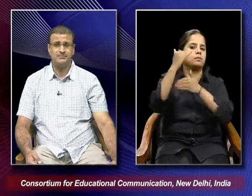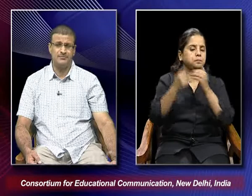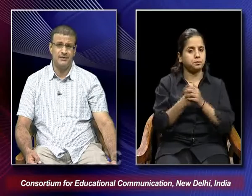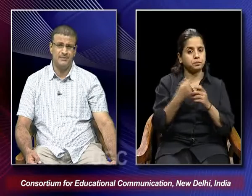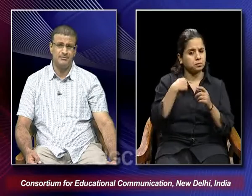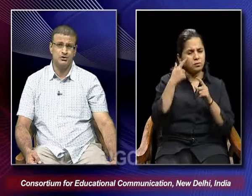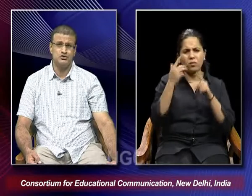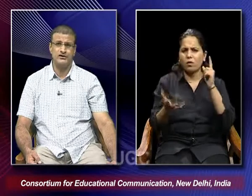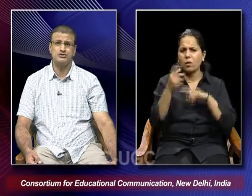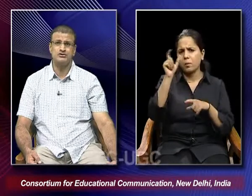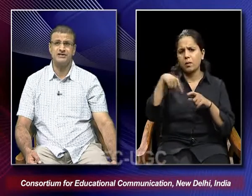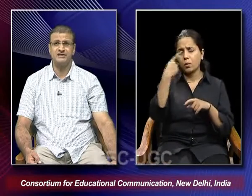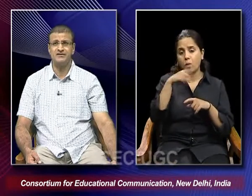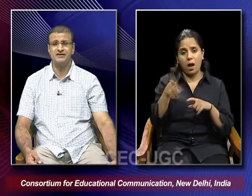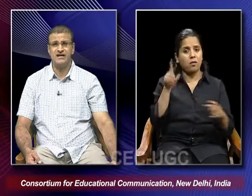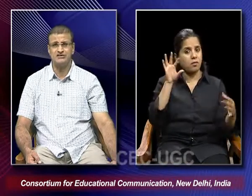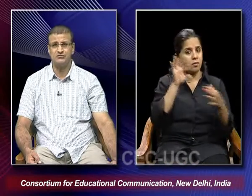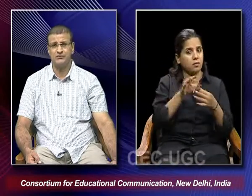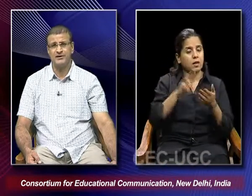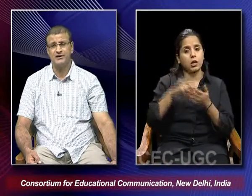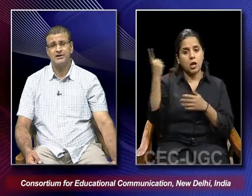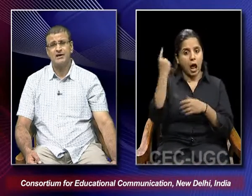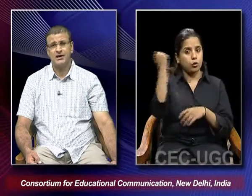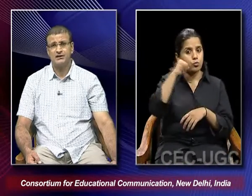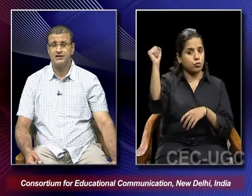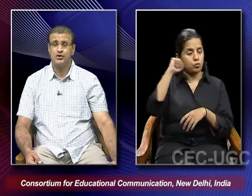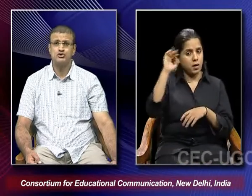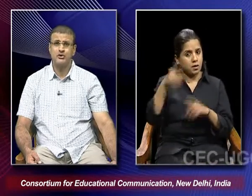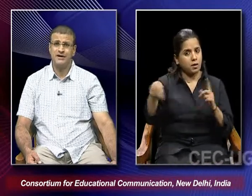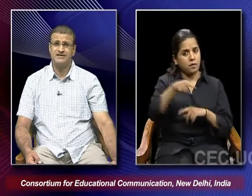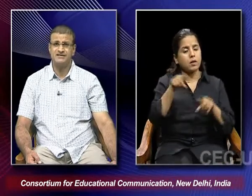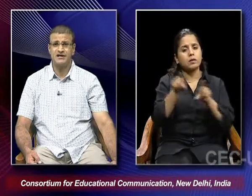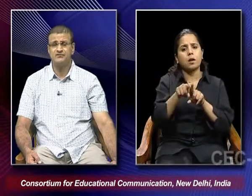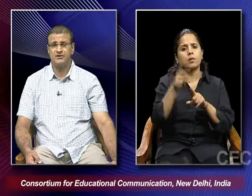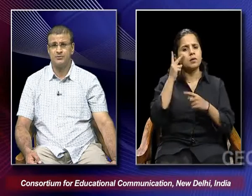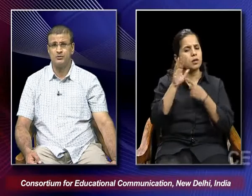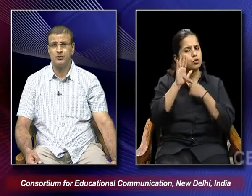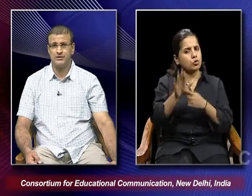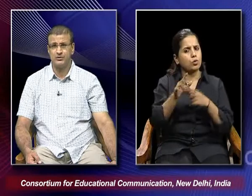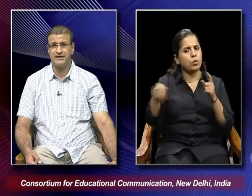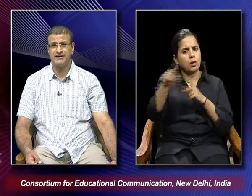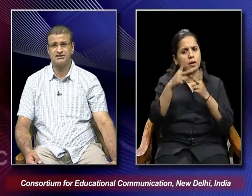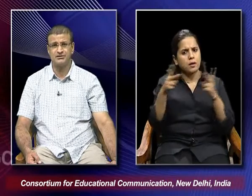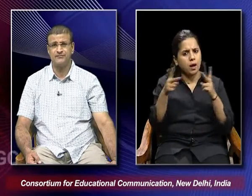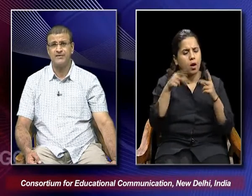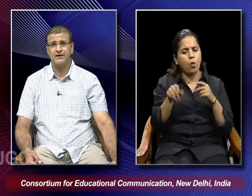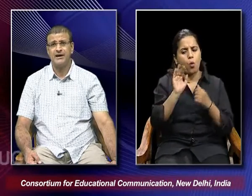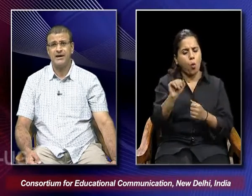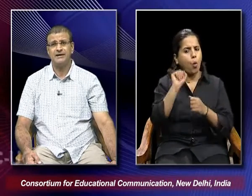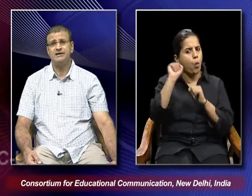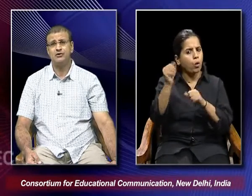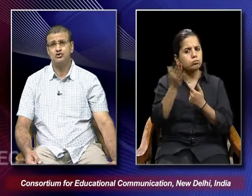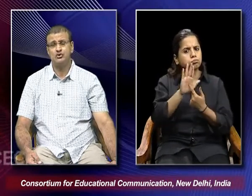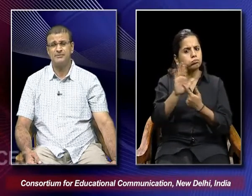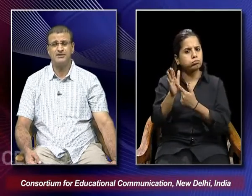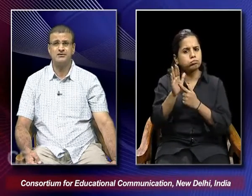the people, those who were associated with the national movement, they also had this kind of a pro-poor orientation, and